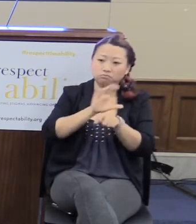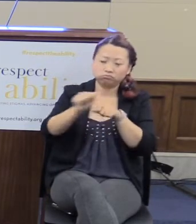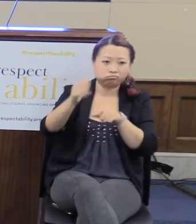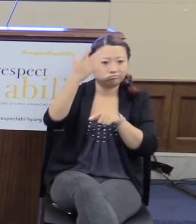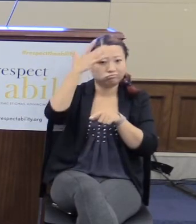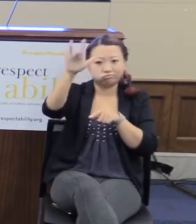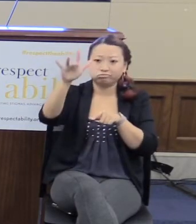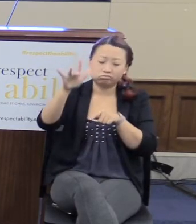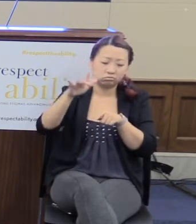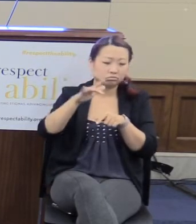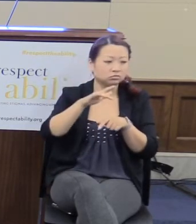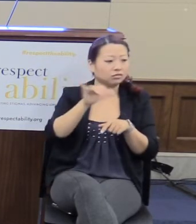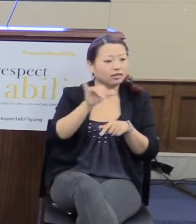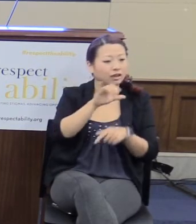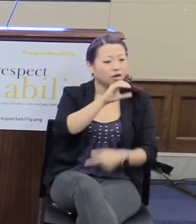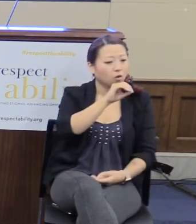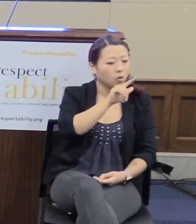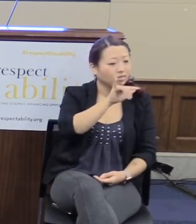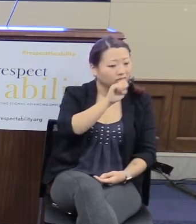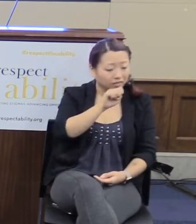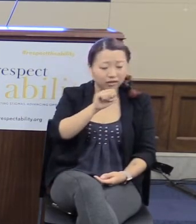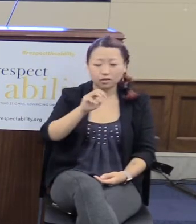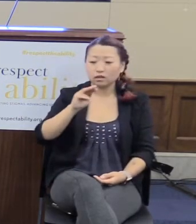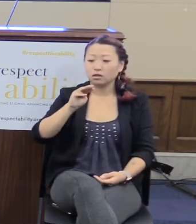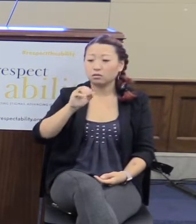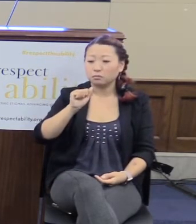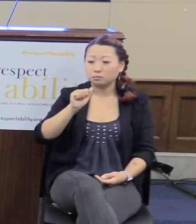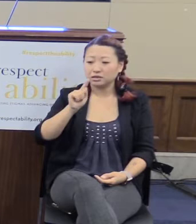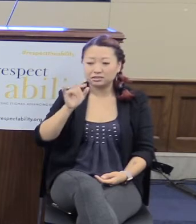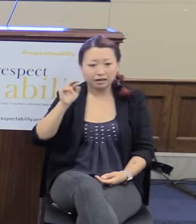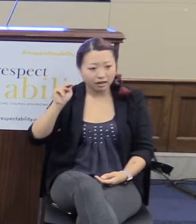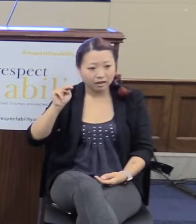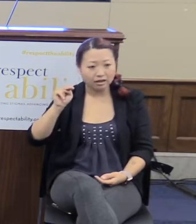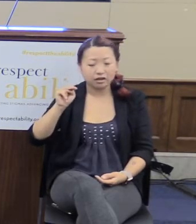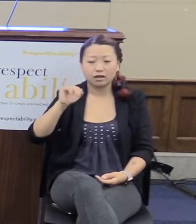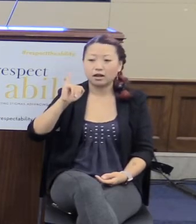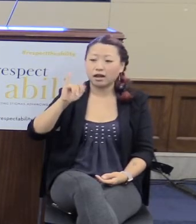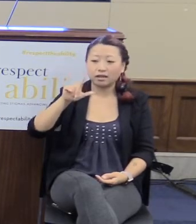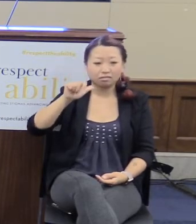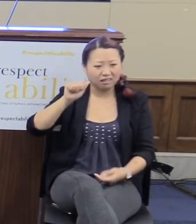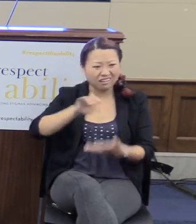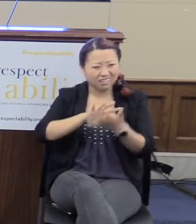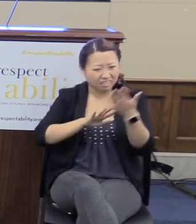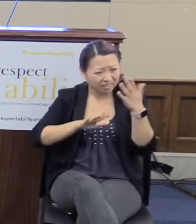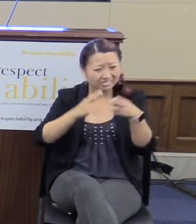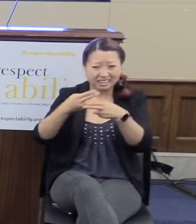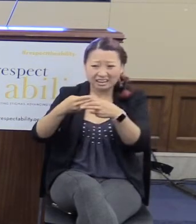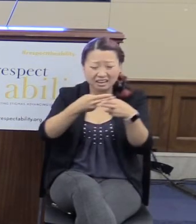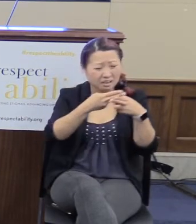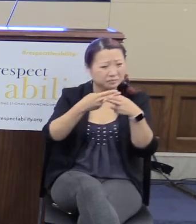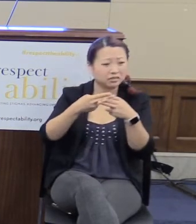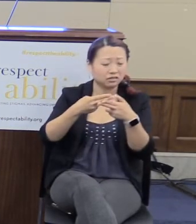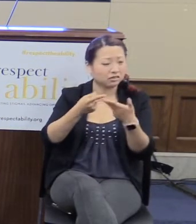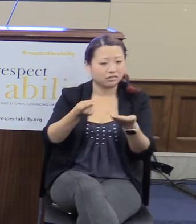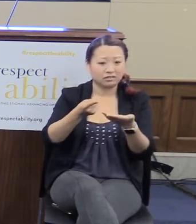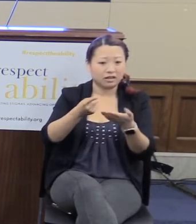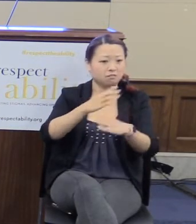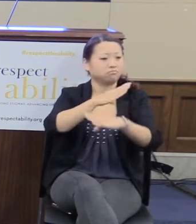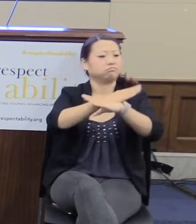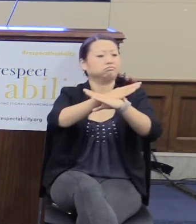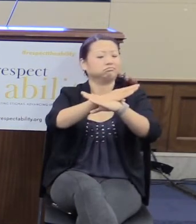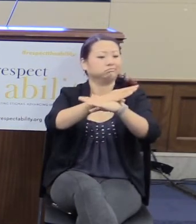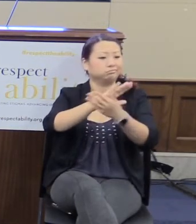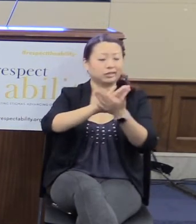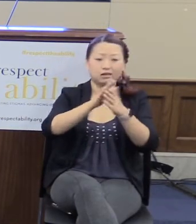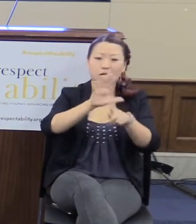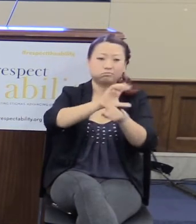be Matan, that could be Isla, not be Matan, not being Isla, because not all of them are,